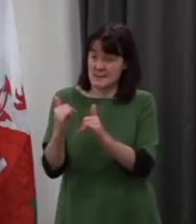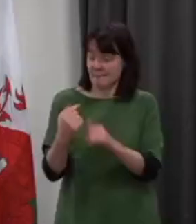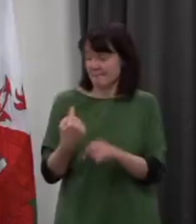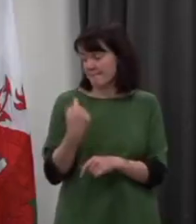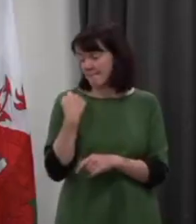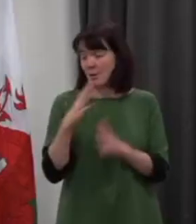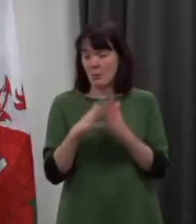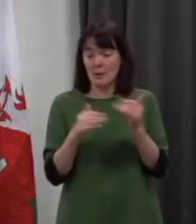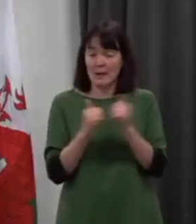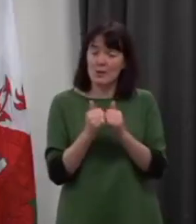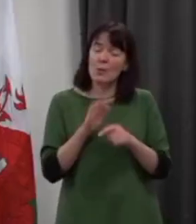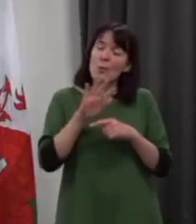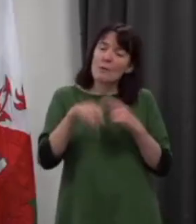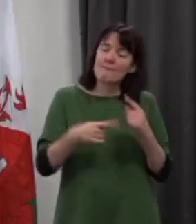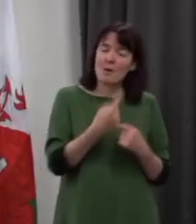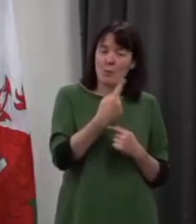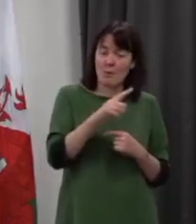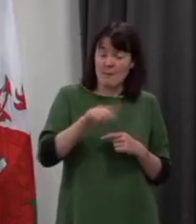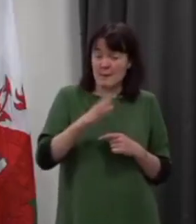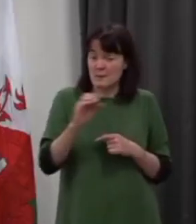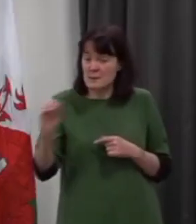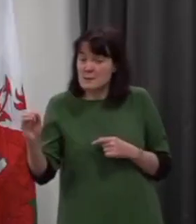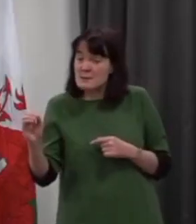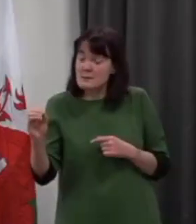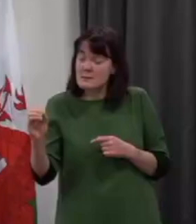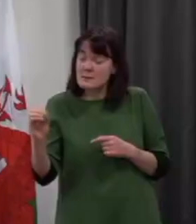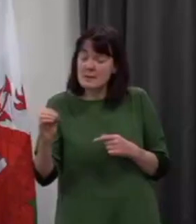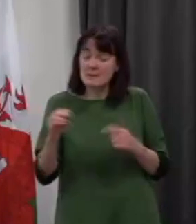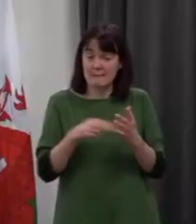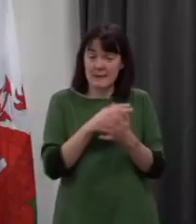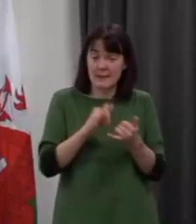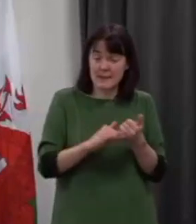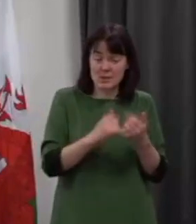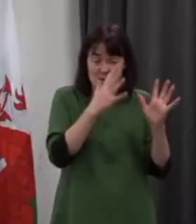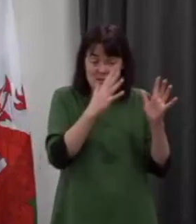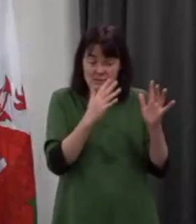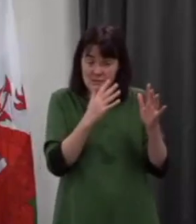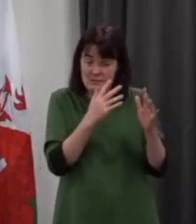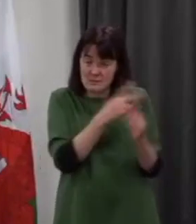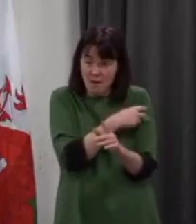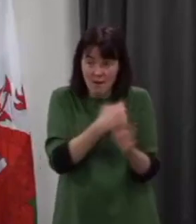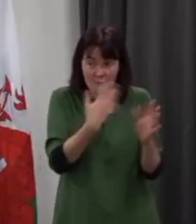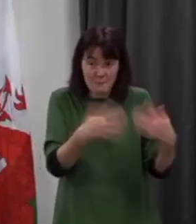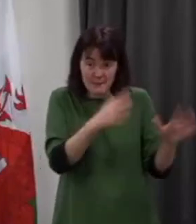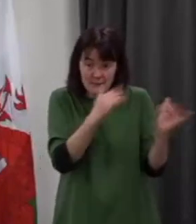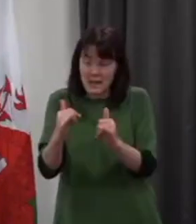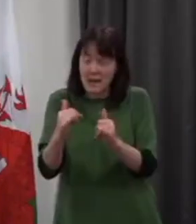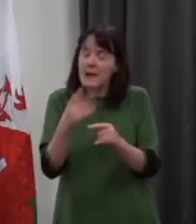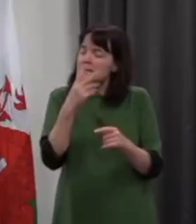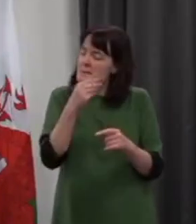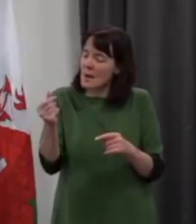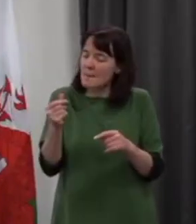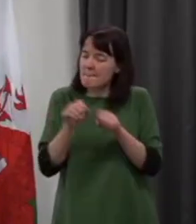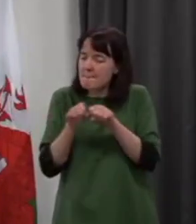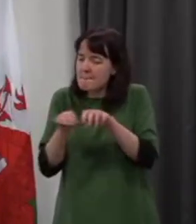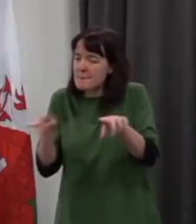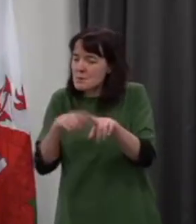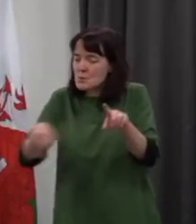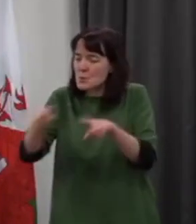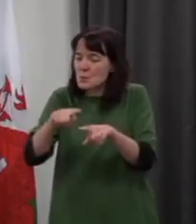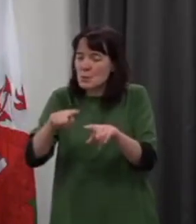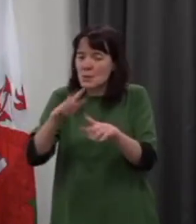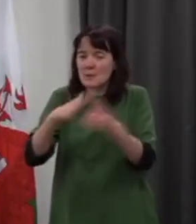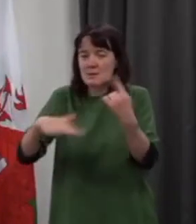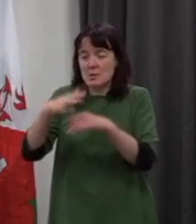1,000 frontline staff, primarily NHS, have been tested, also rolling out some testing to social care staff as well. And again,